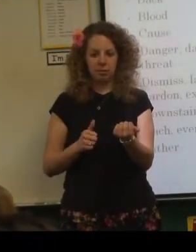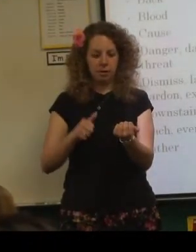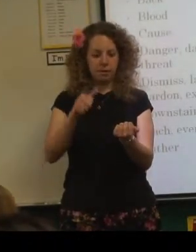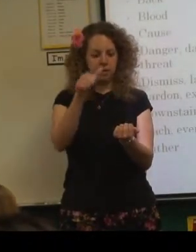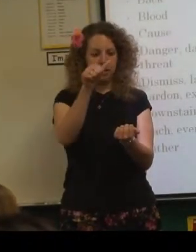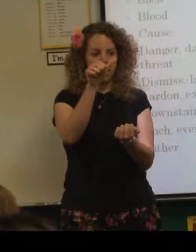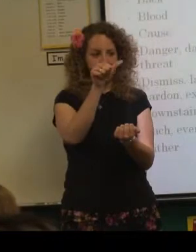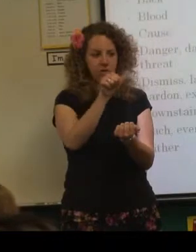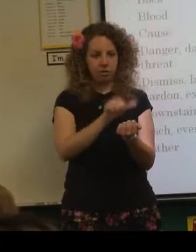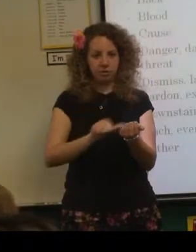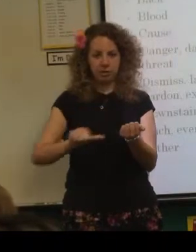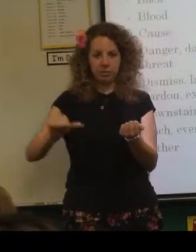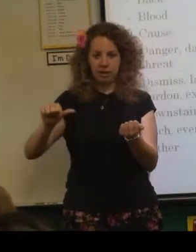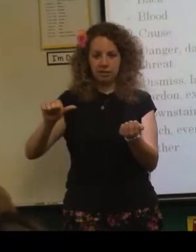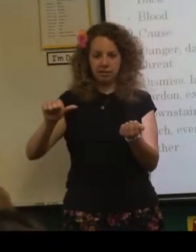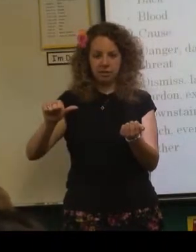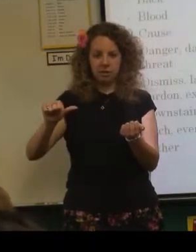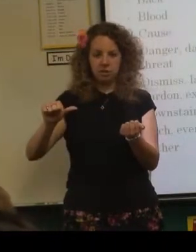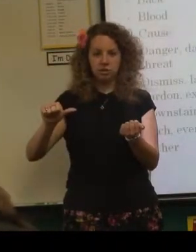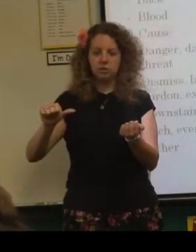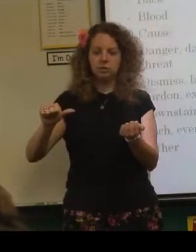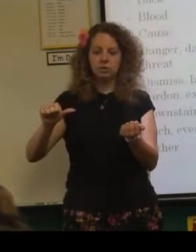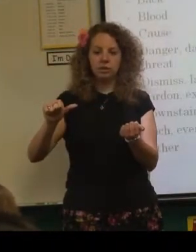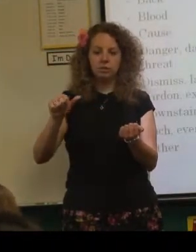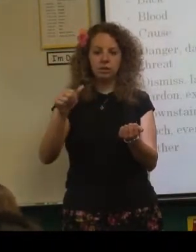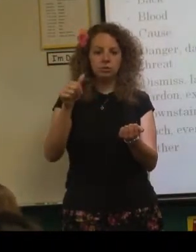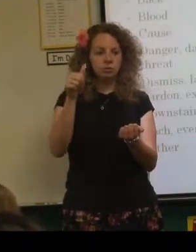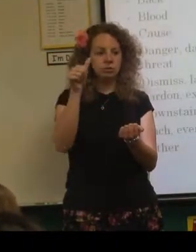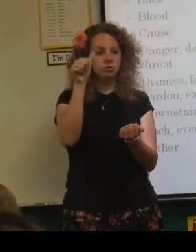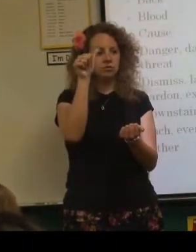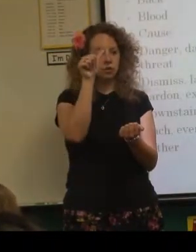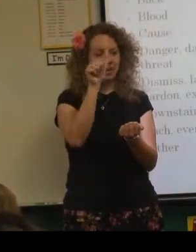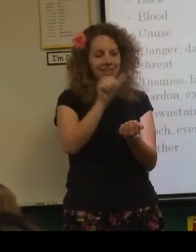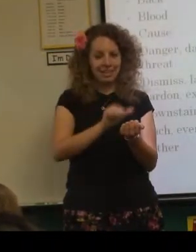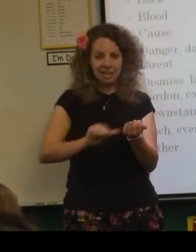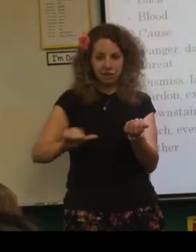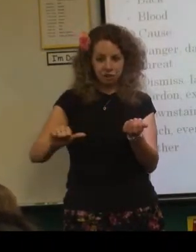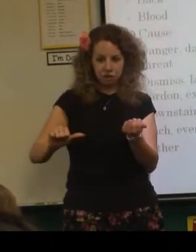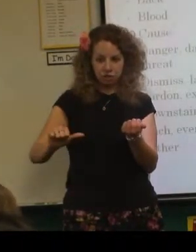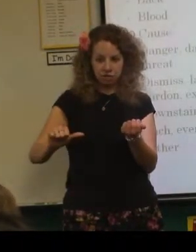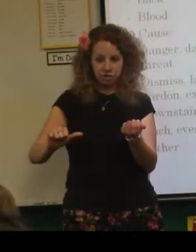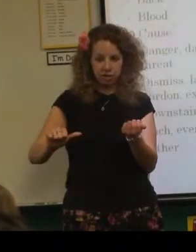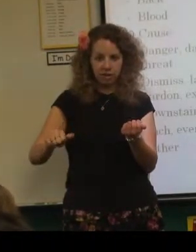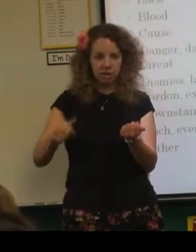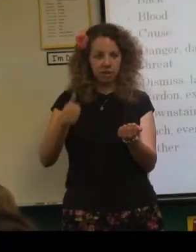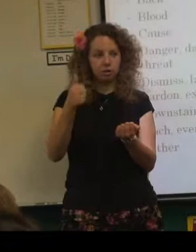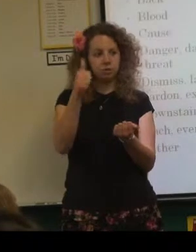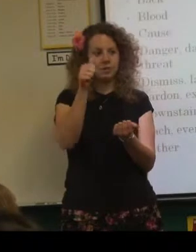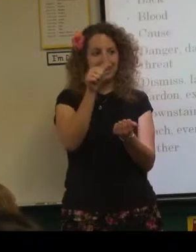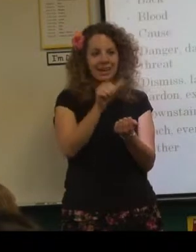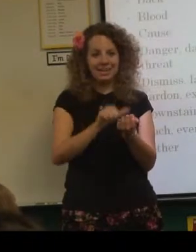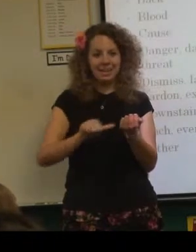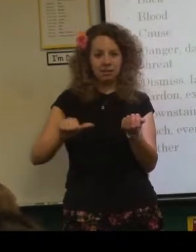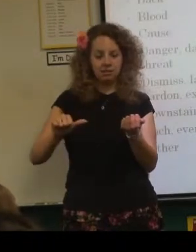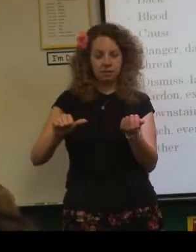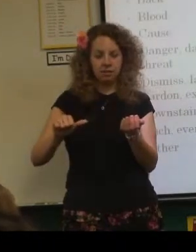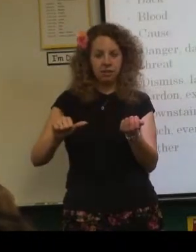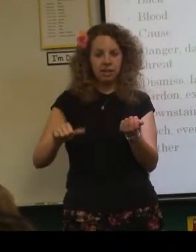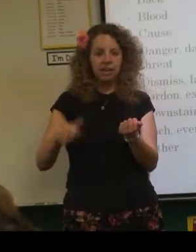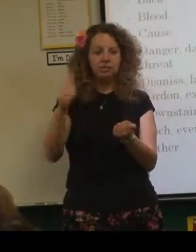up, and then you'll go this way. So this one can be used for like each. It can also be any. If you do